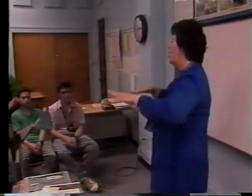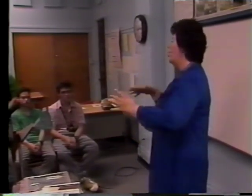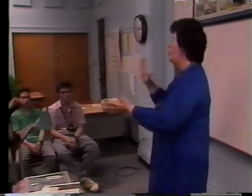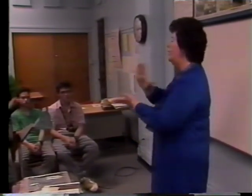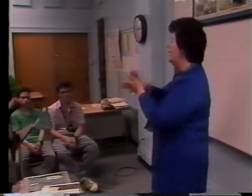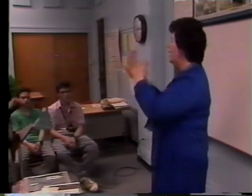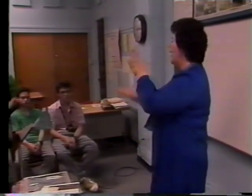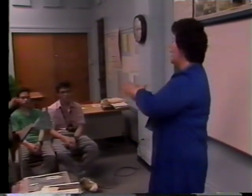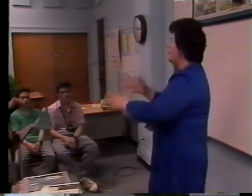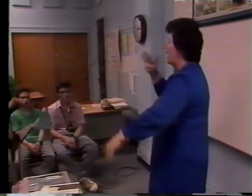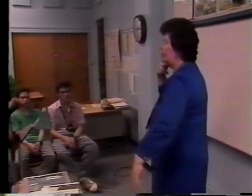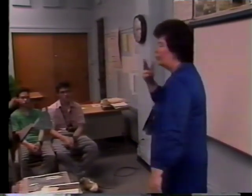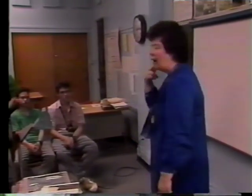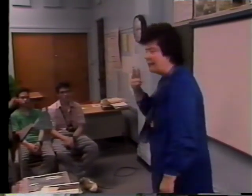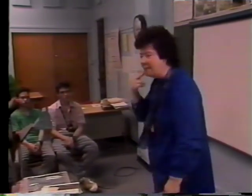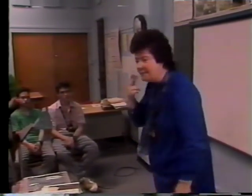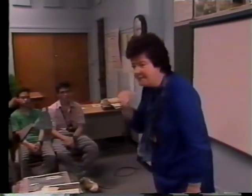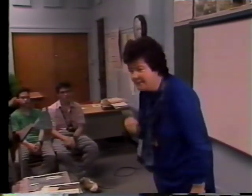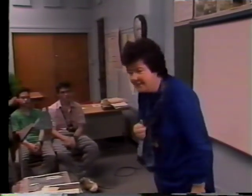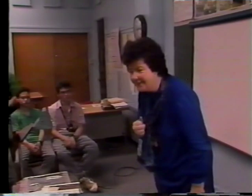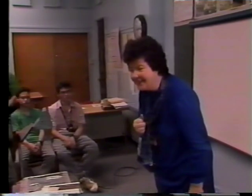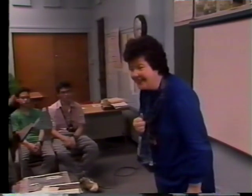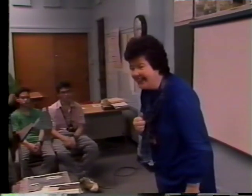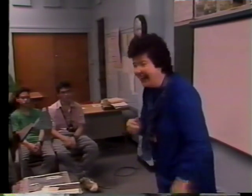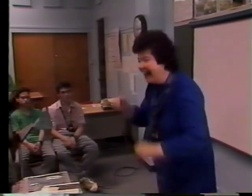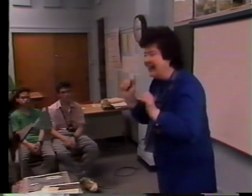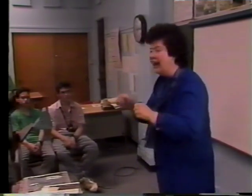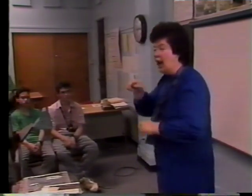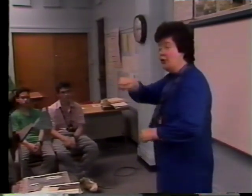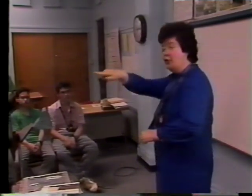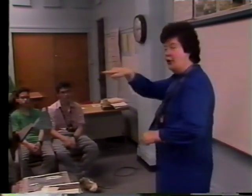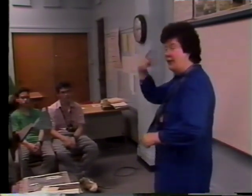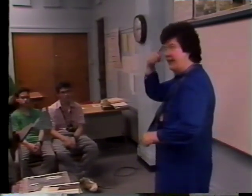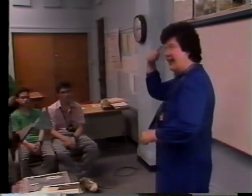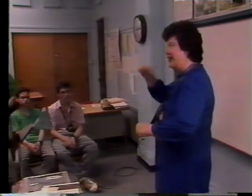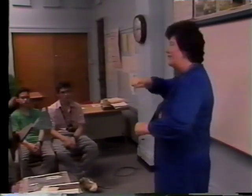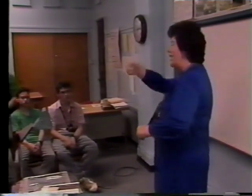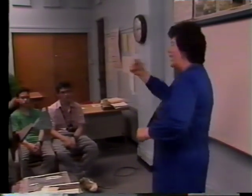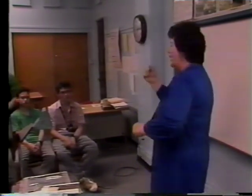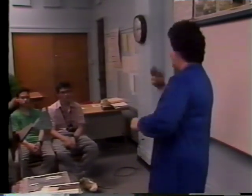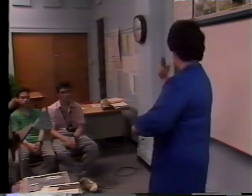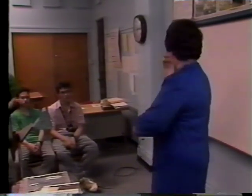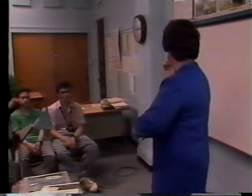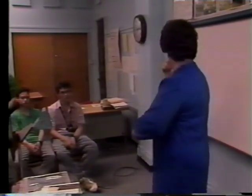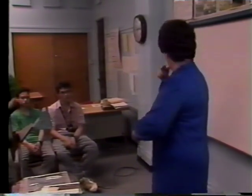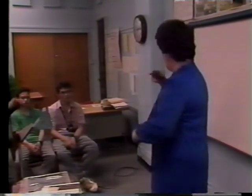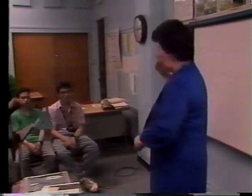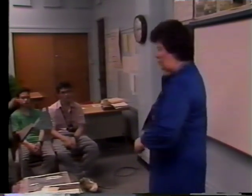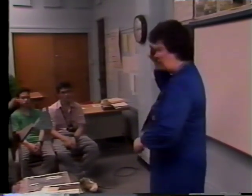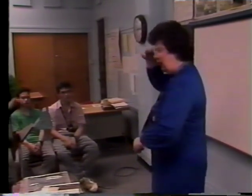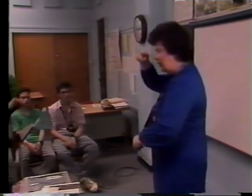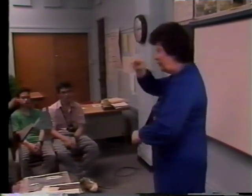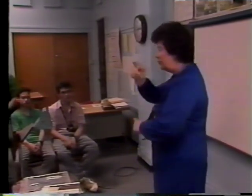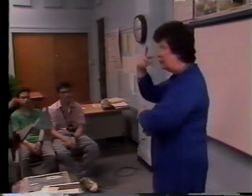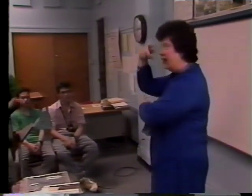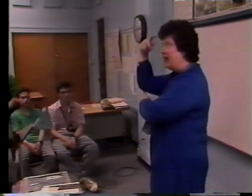snow became ice cream. Can you think of any funny, weird